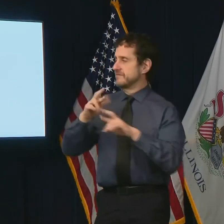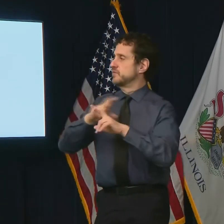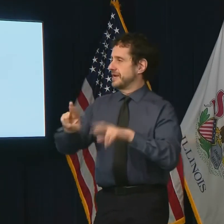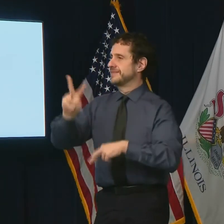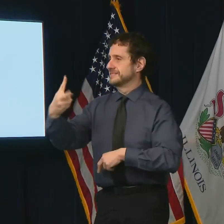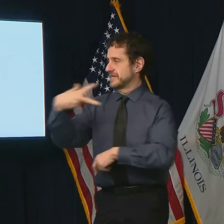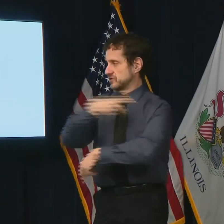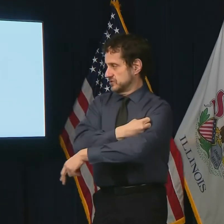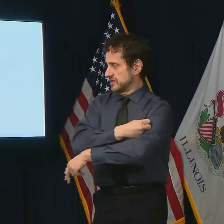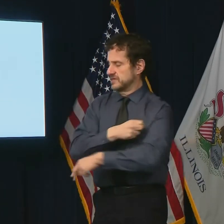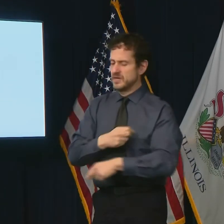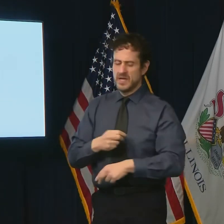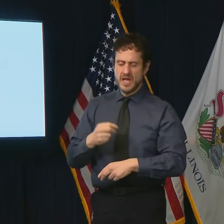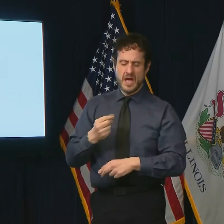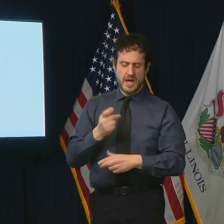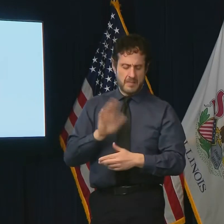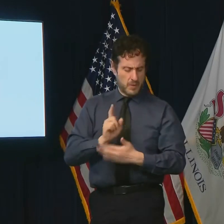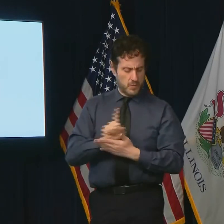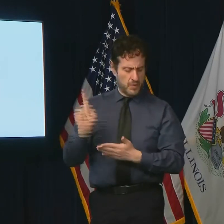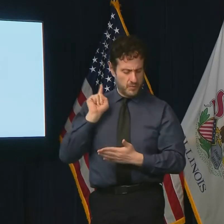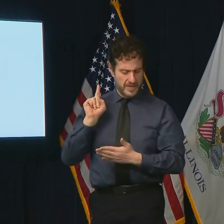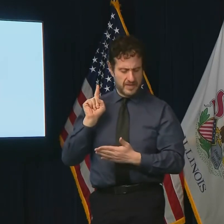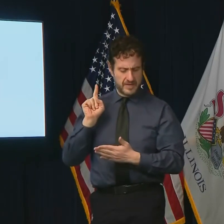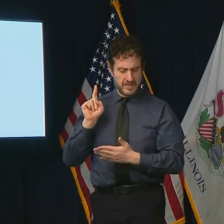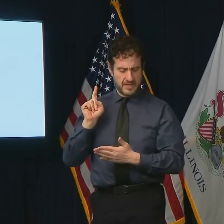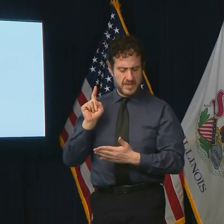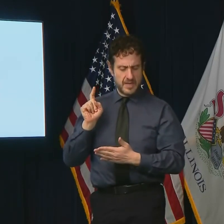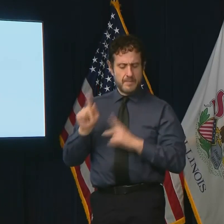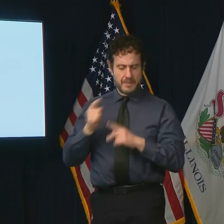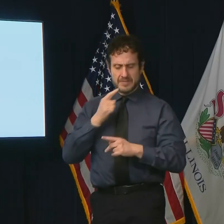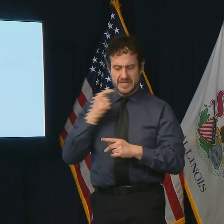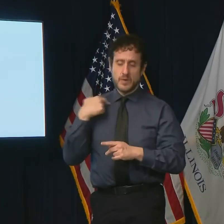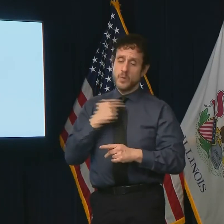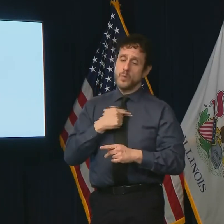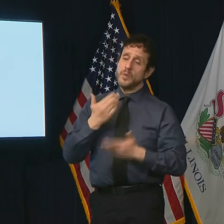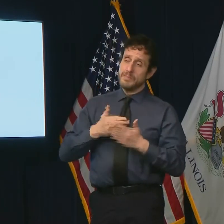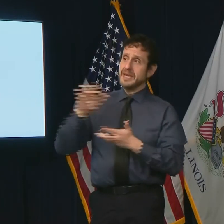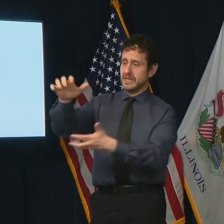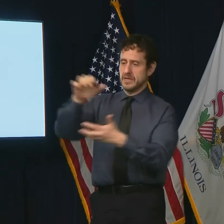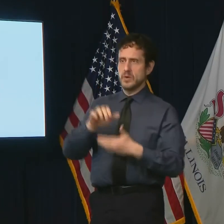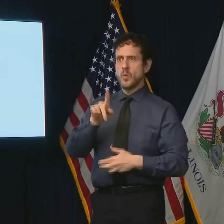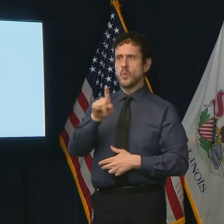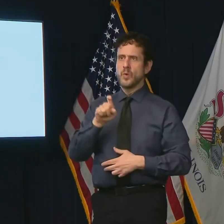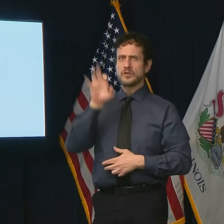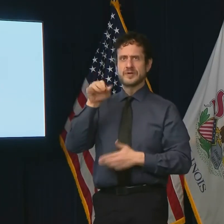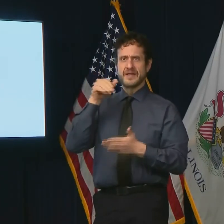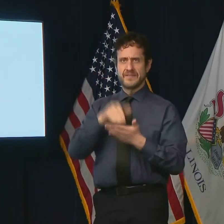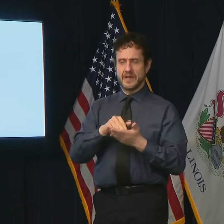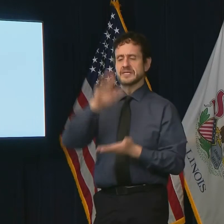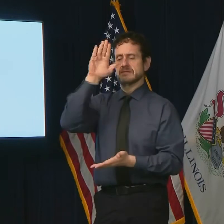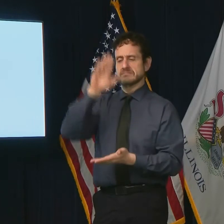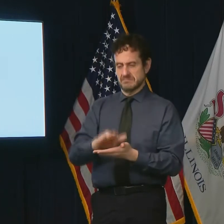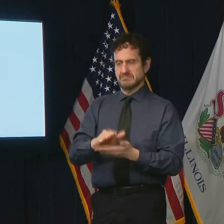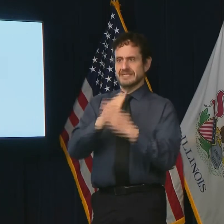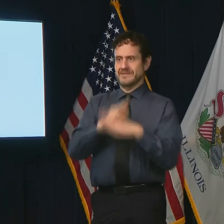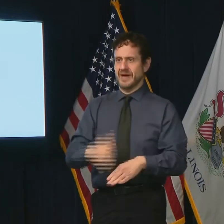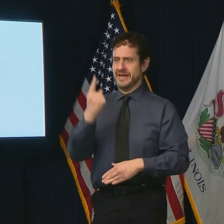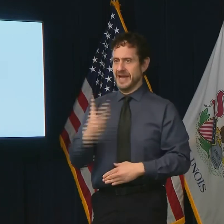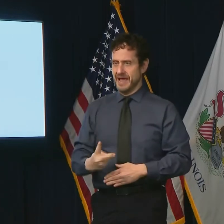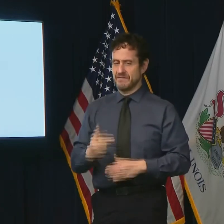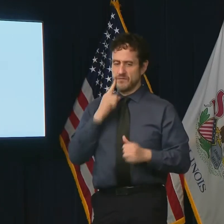me, I don't know, about a week or so ago, talk about how we may have to cut the shipments in half so that we would know there was a second dose coming. But then we